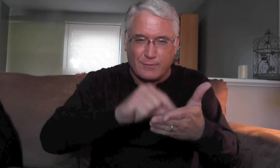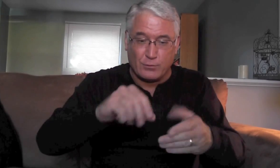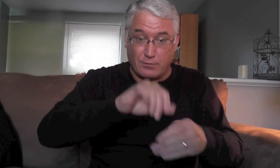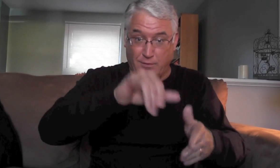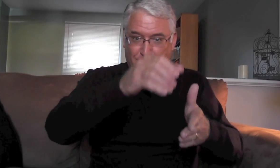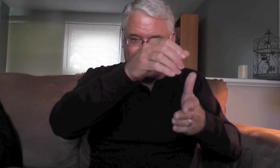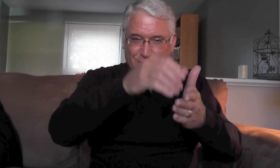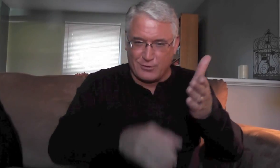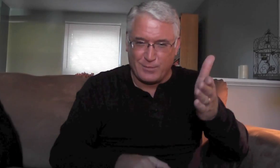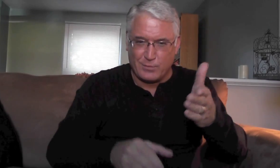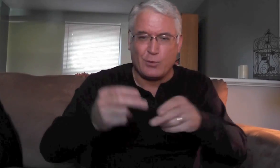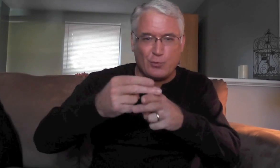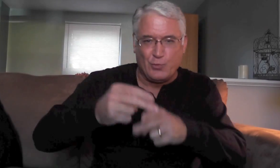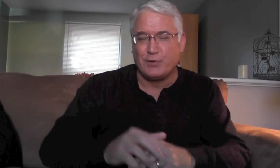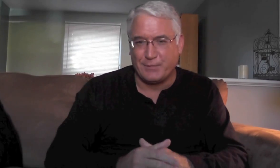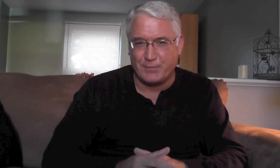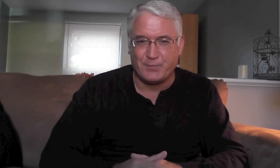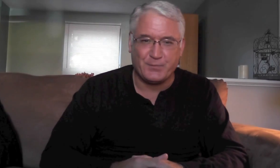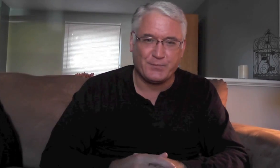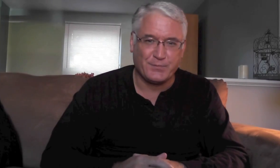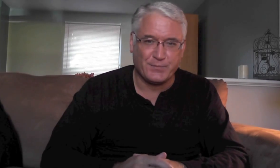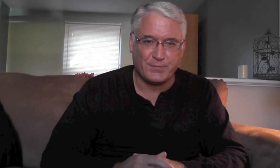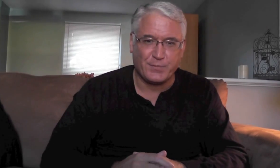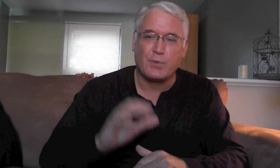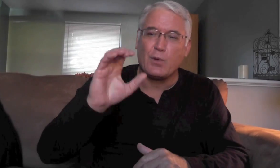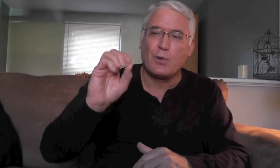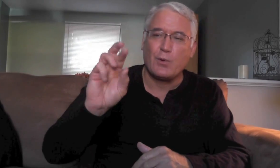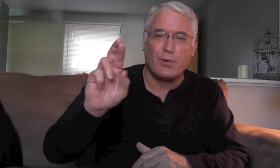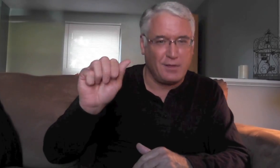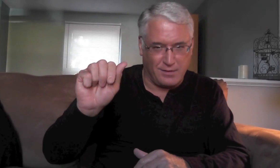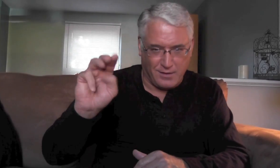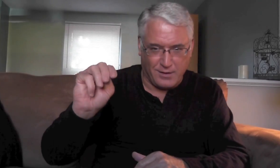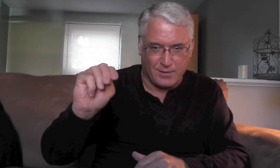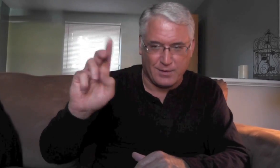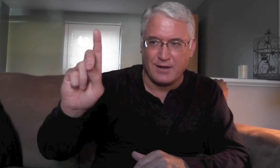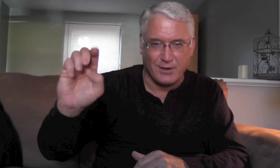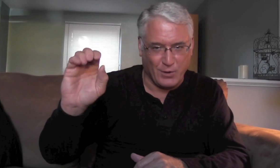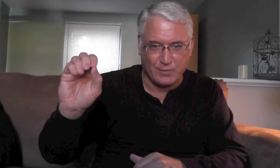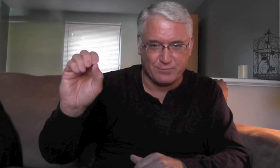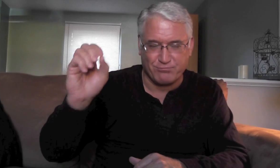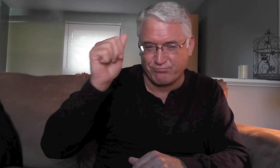through our verse-by-verse study in the chapter. Coram Deo.